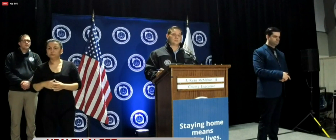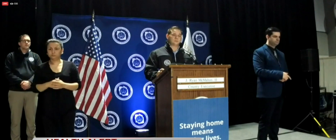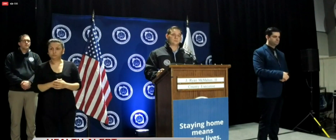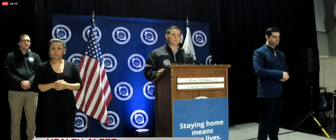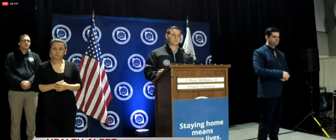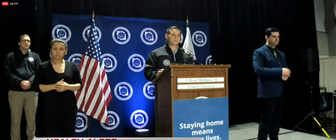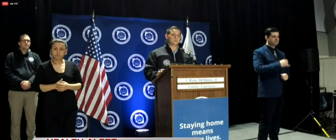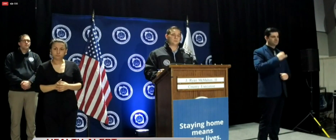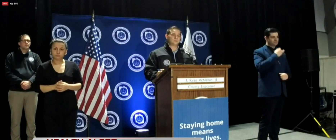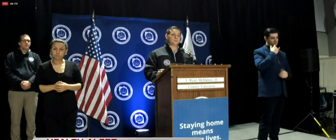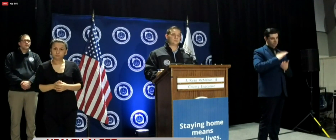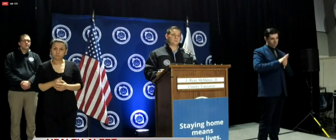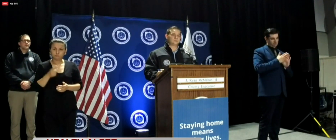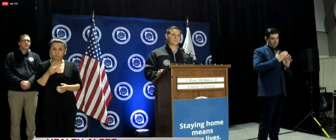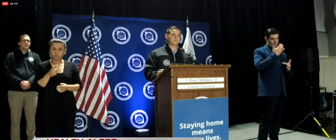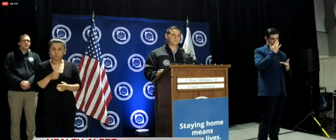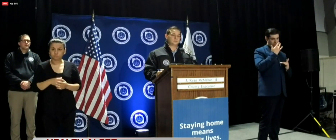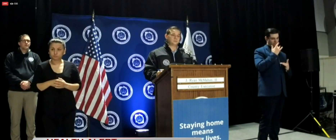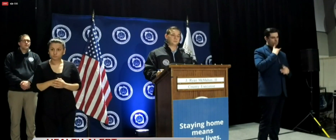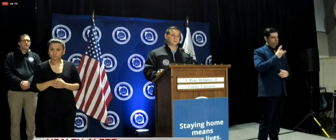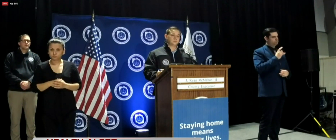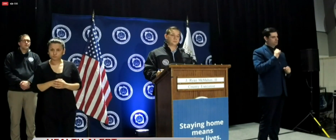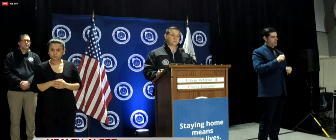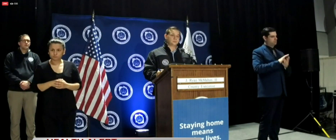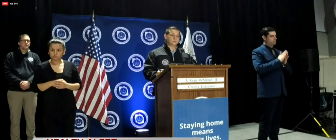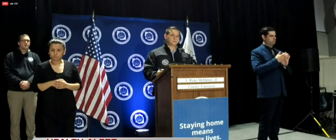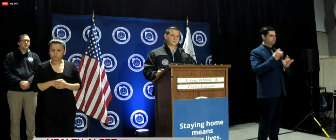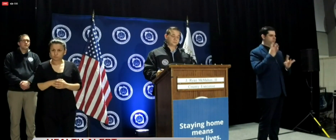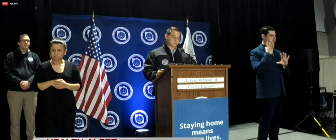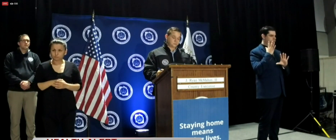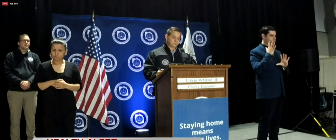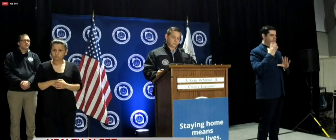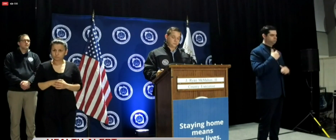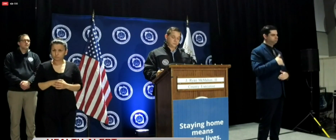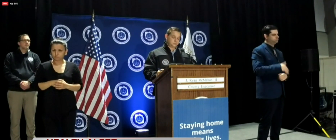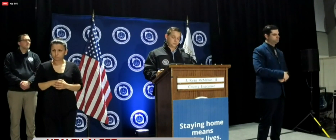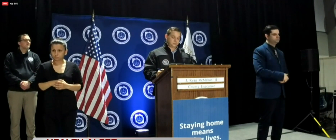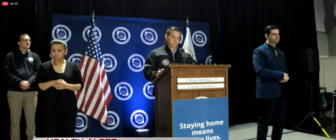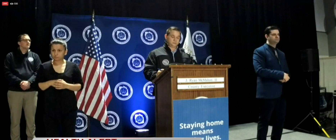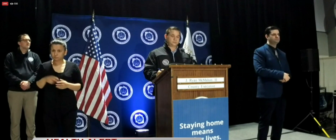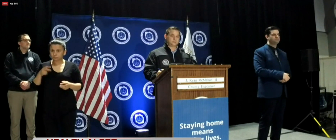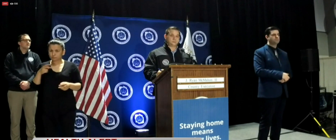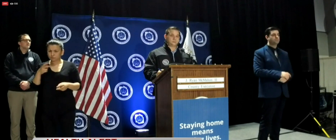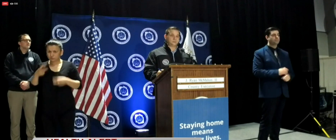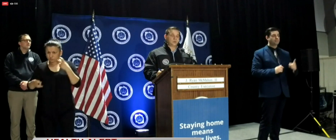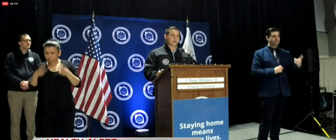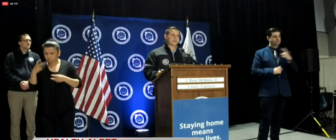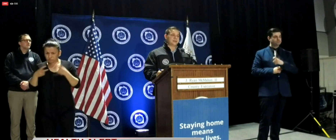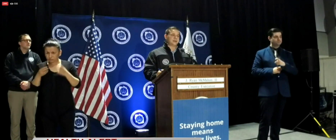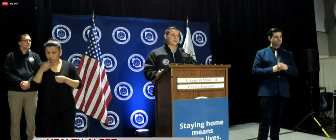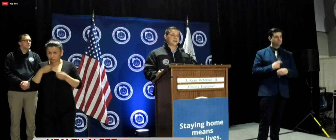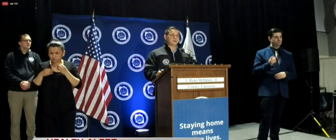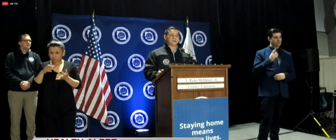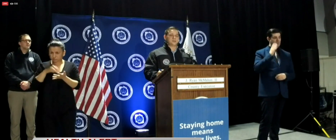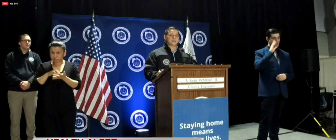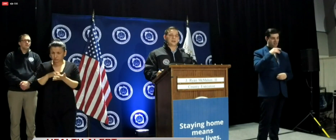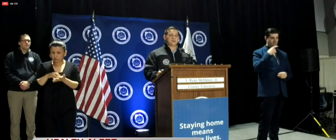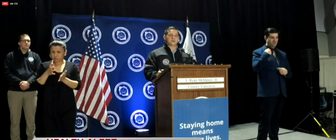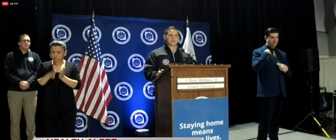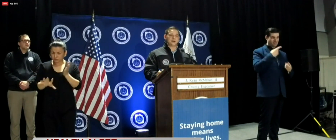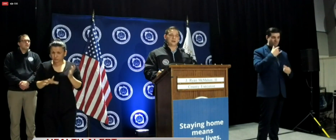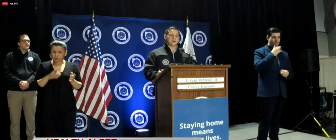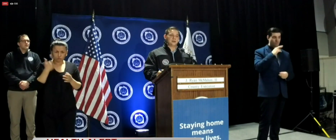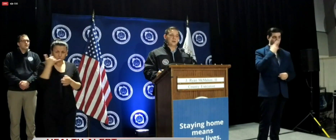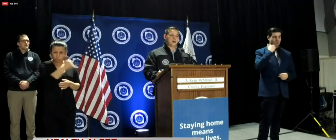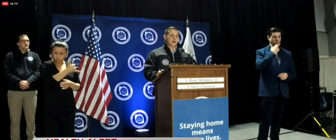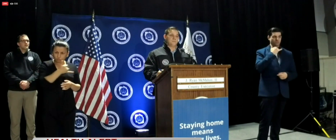think it would be a restaurant to tip you off that says, we got a catering order that's too big and it's scaring us? Well, I think what you see, Andrew,